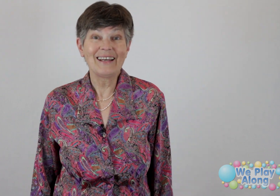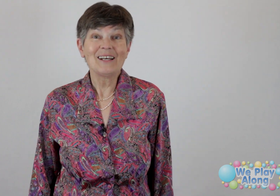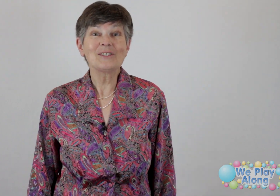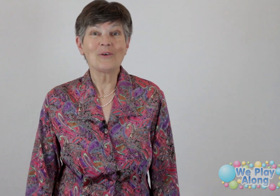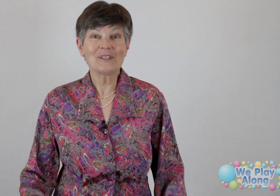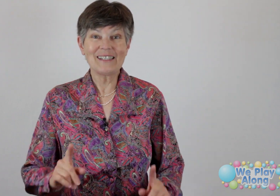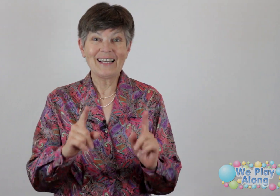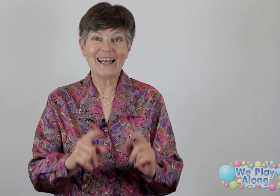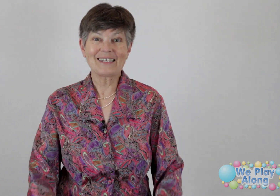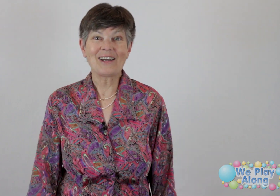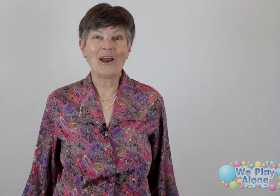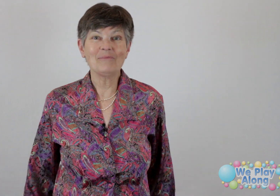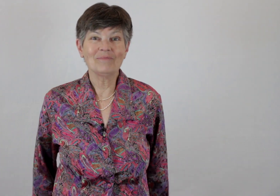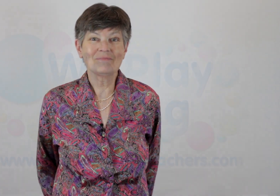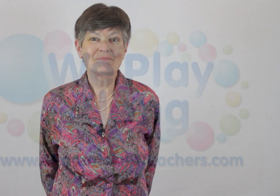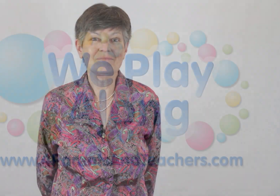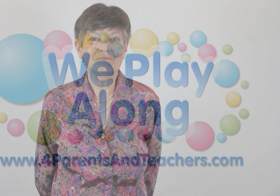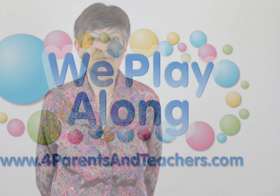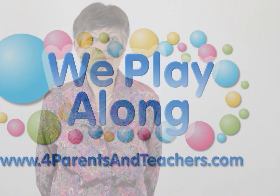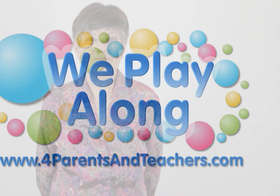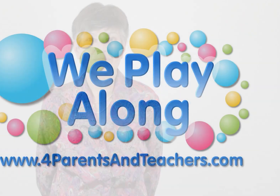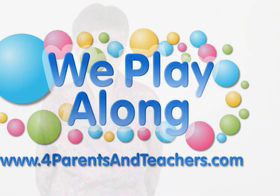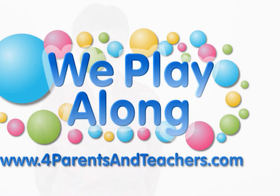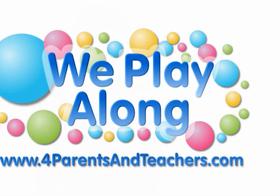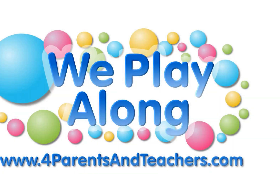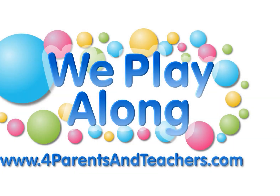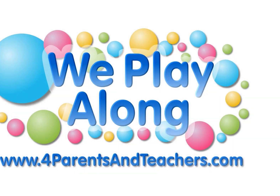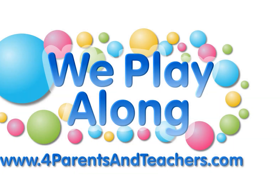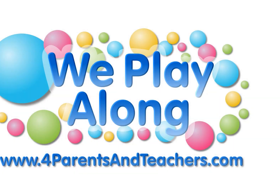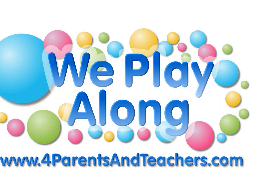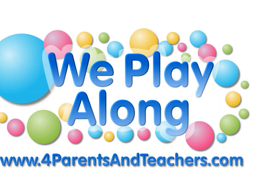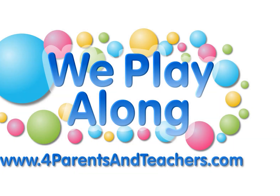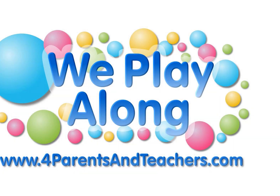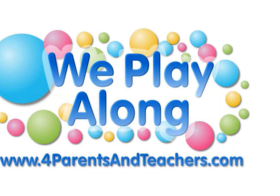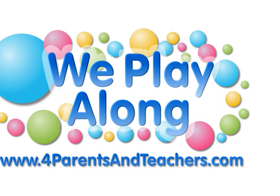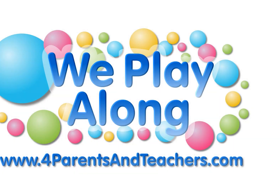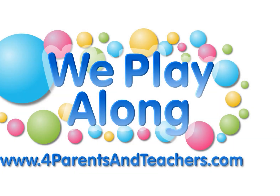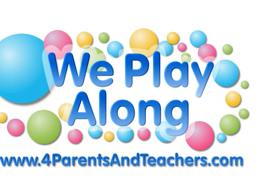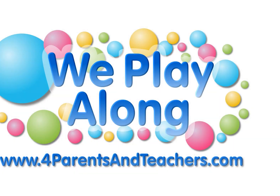So we'll see you next time. Play, play, play along. Come on and play along.